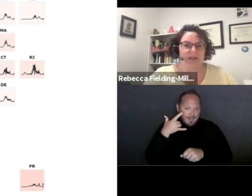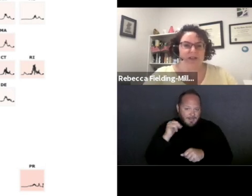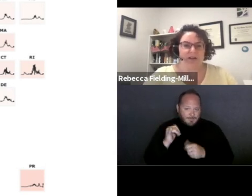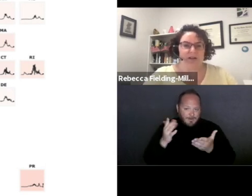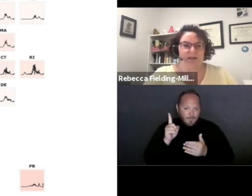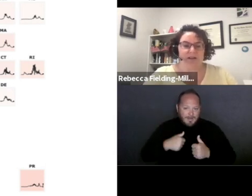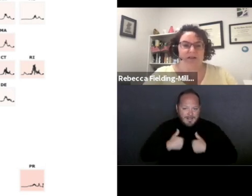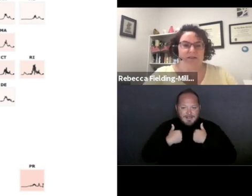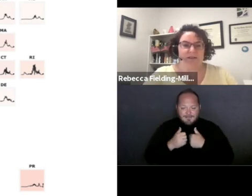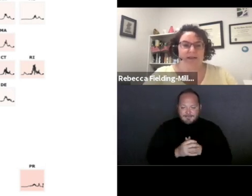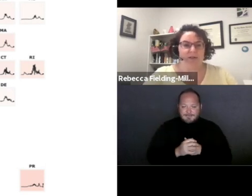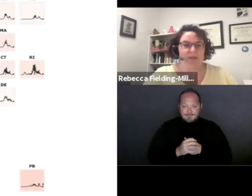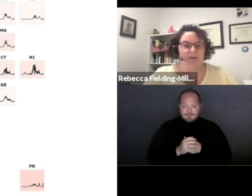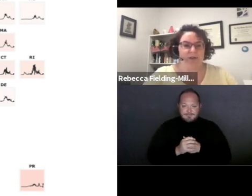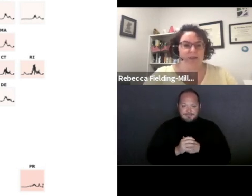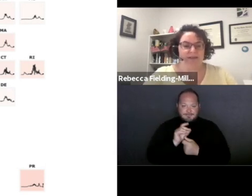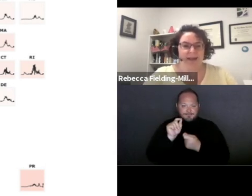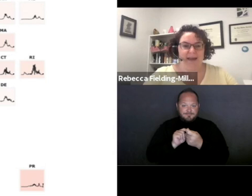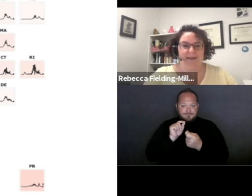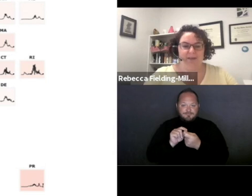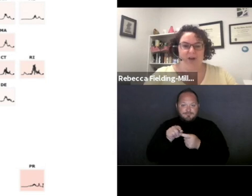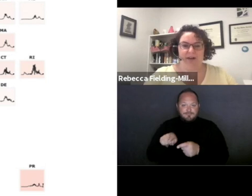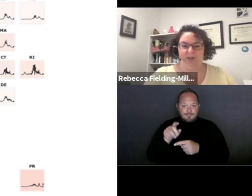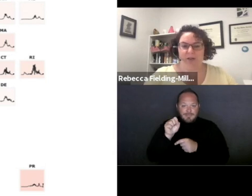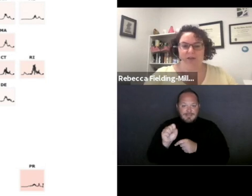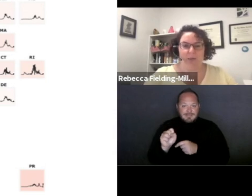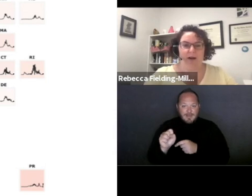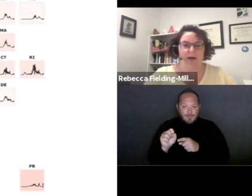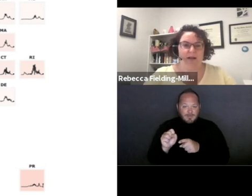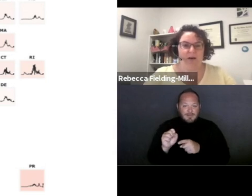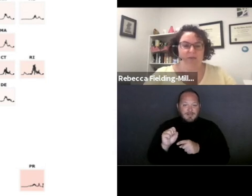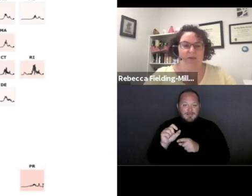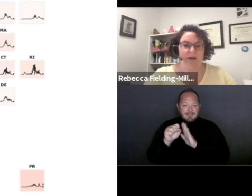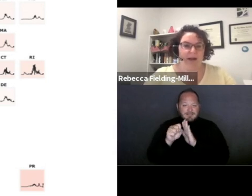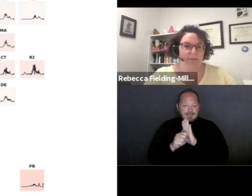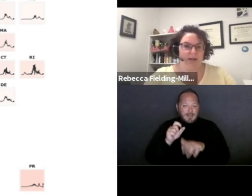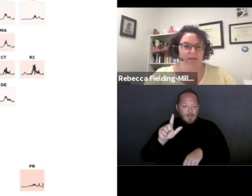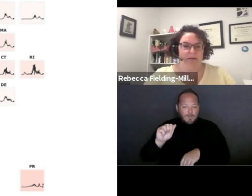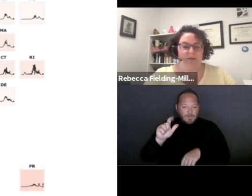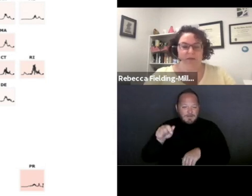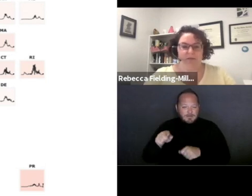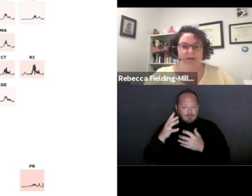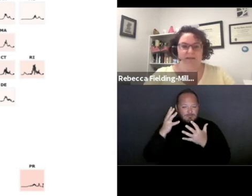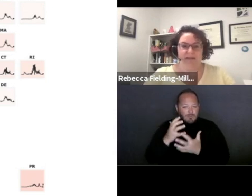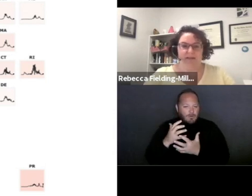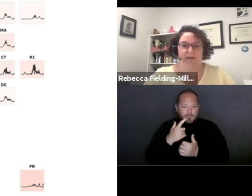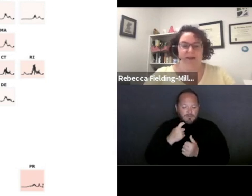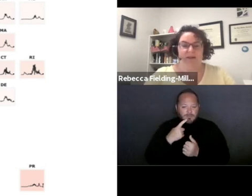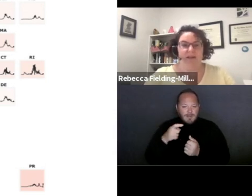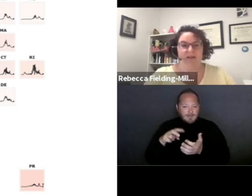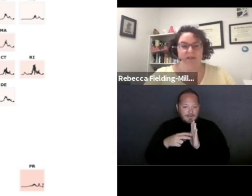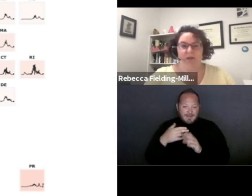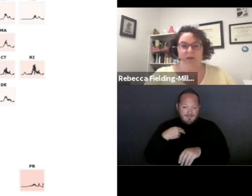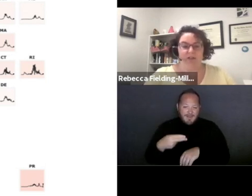In particular, the South, so Louisiana is the darkest red square on here with very high rates of COVID-19. In